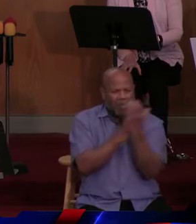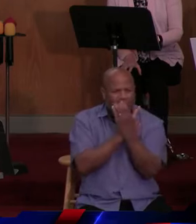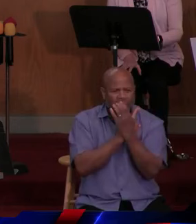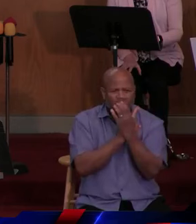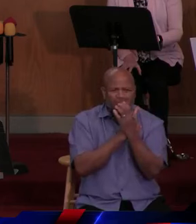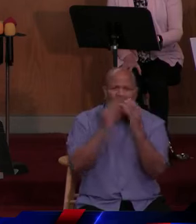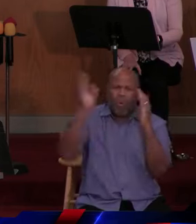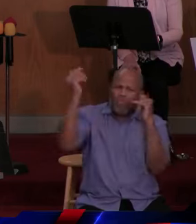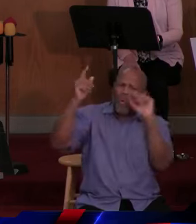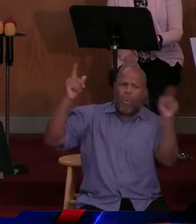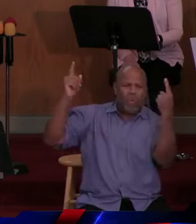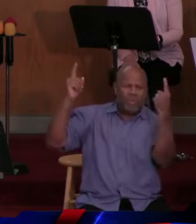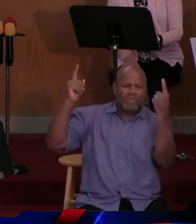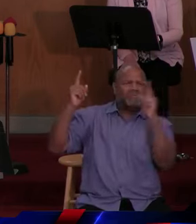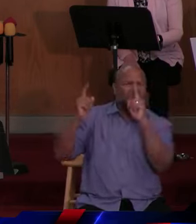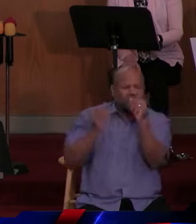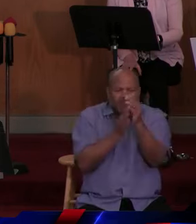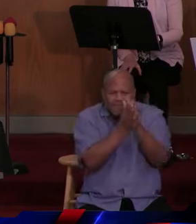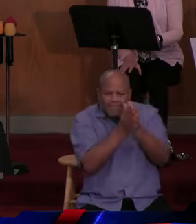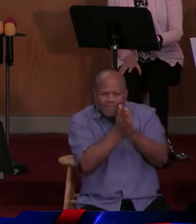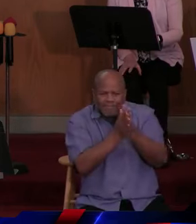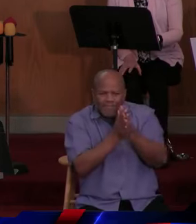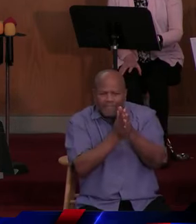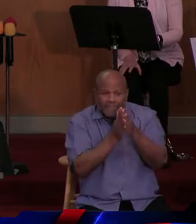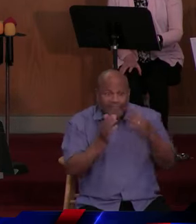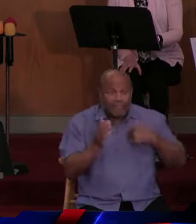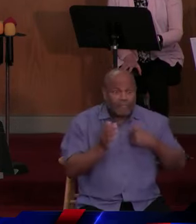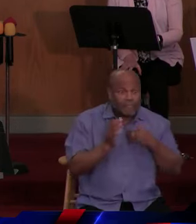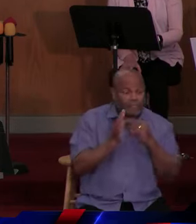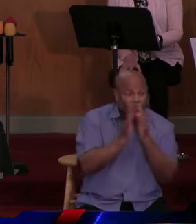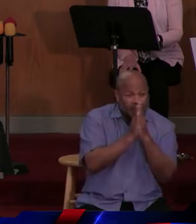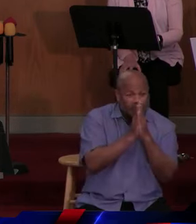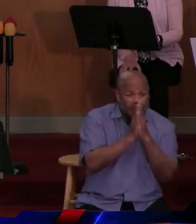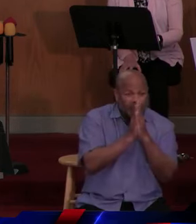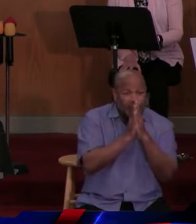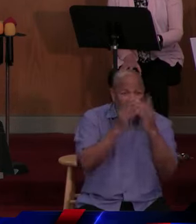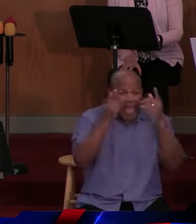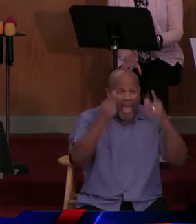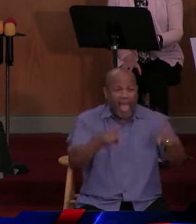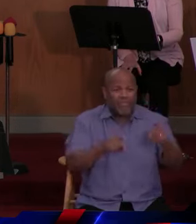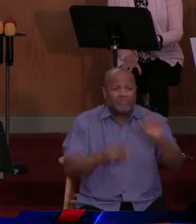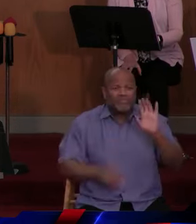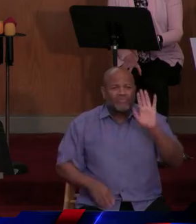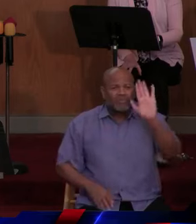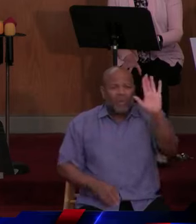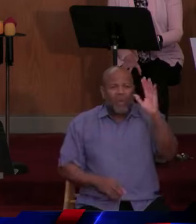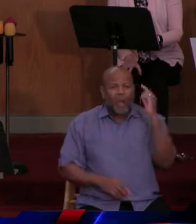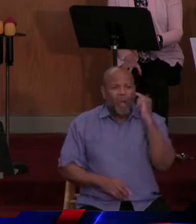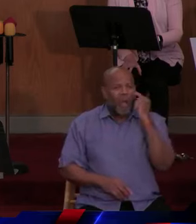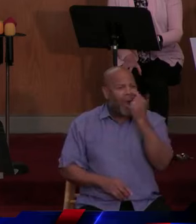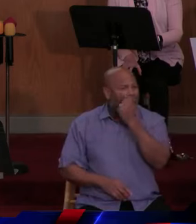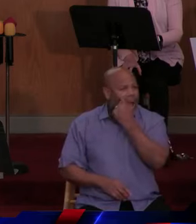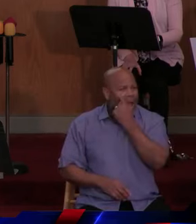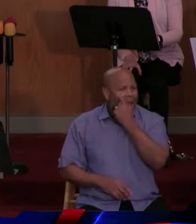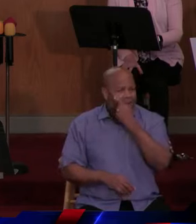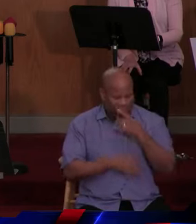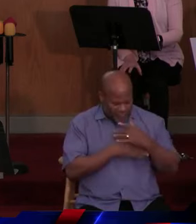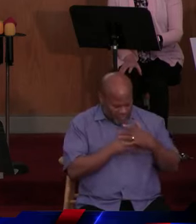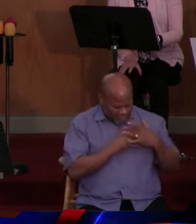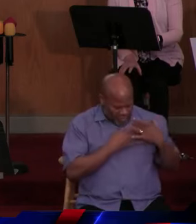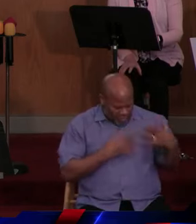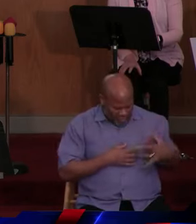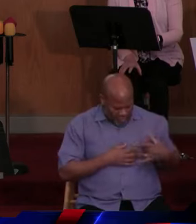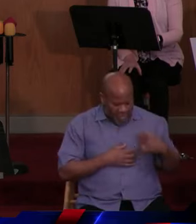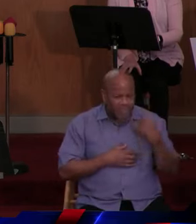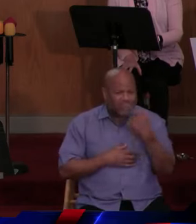ambition. I pray that God has removed the veil from our eyes, our heart, and from our mouth, that we might